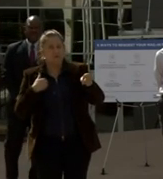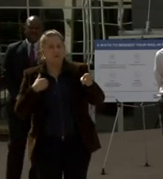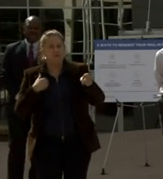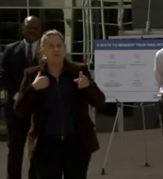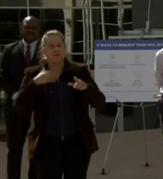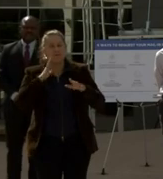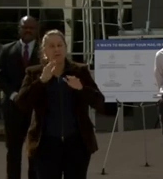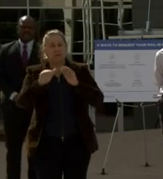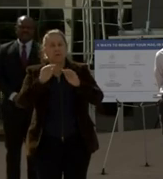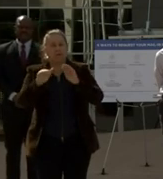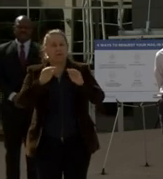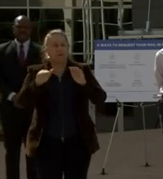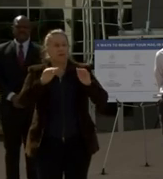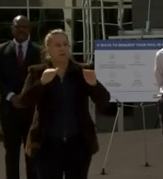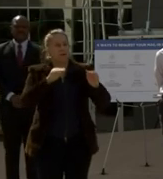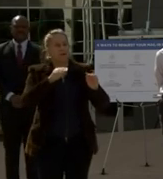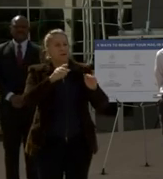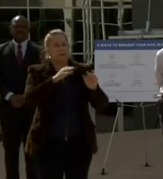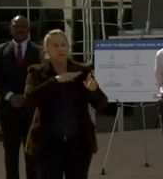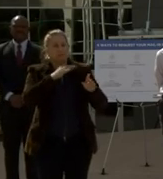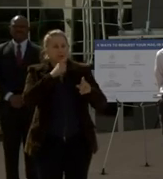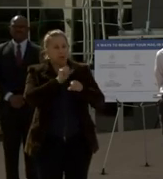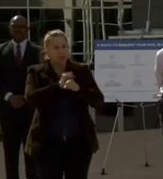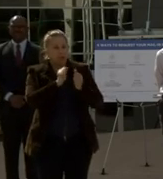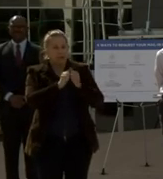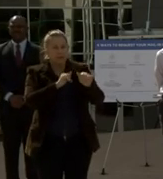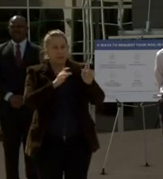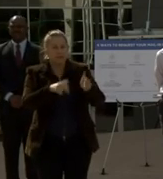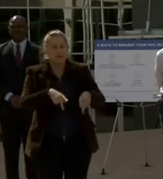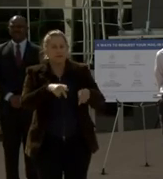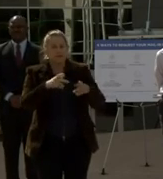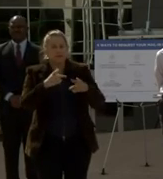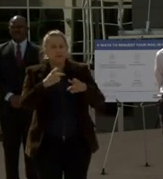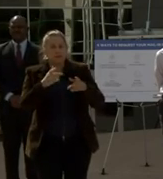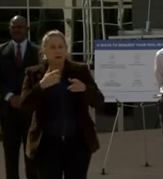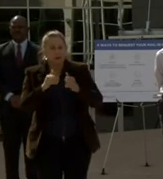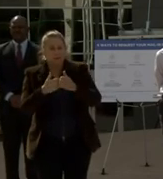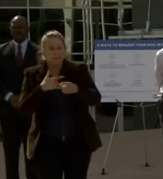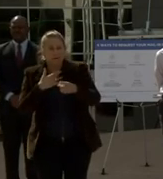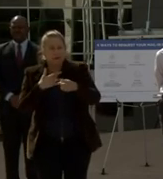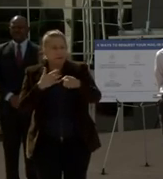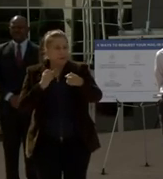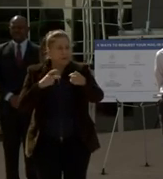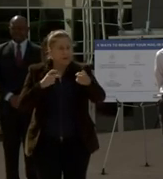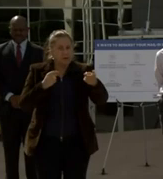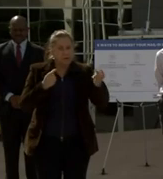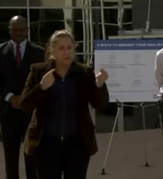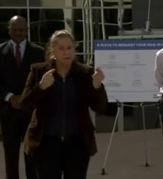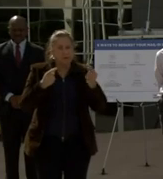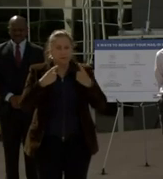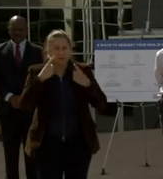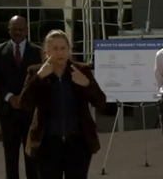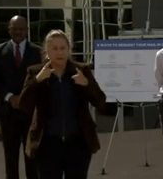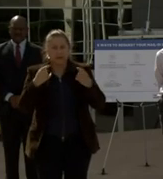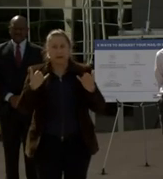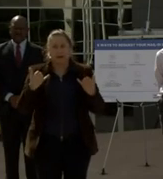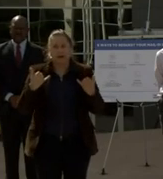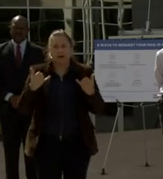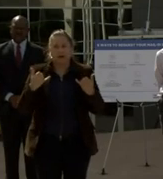members. How's your staff taking it? I mean, how were you feeling when you first got the news? It's devastating for everybody, of